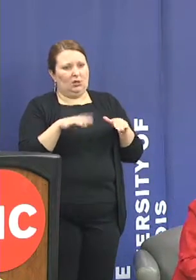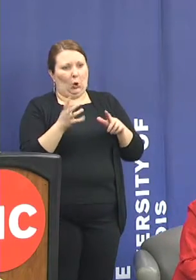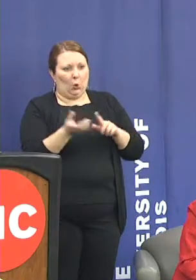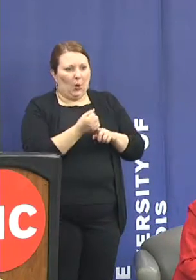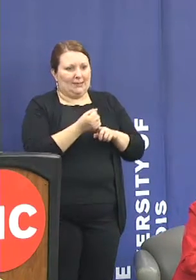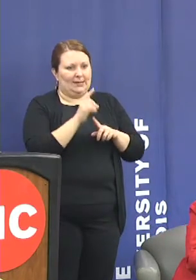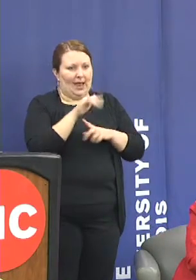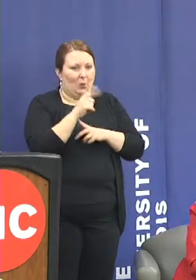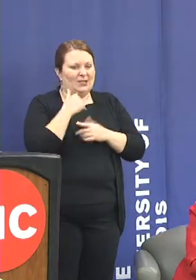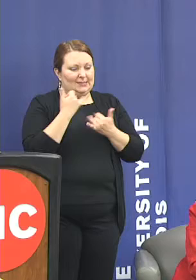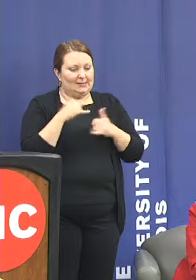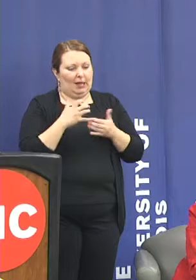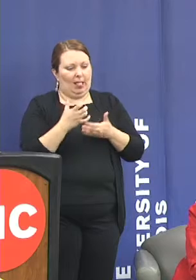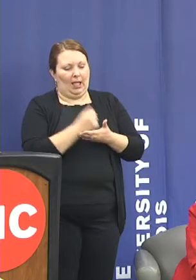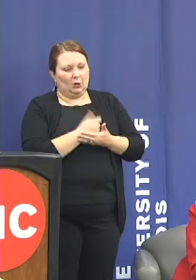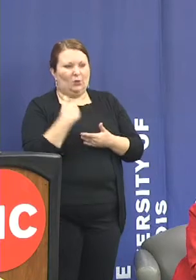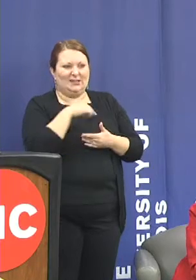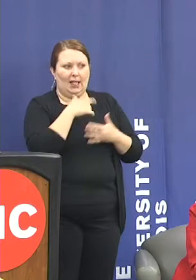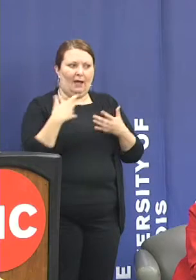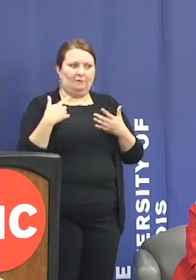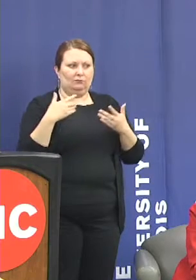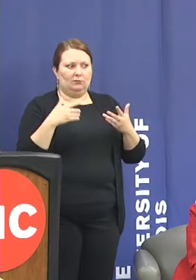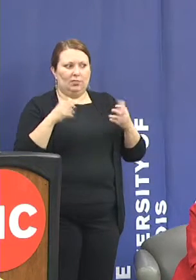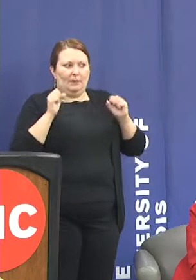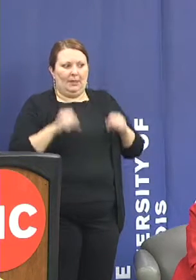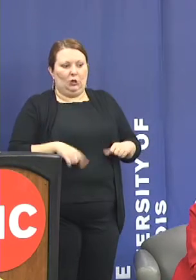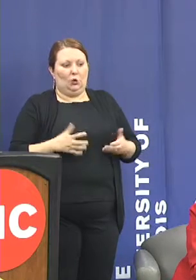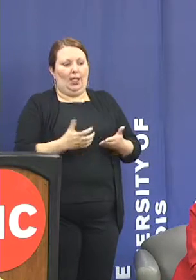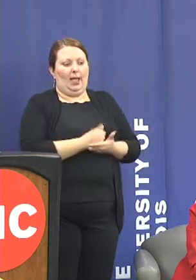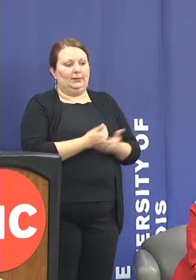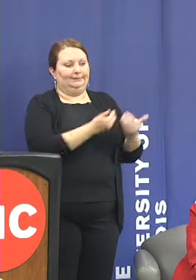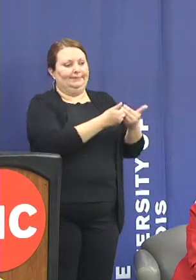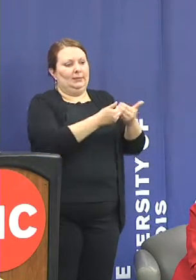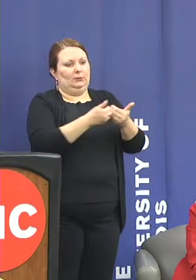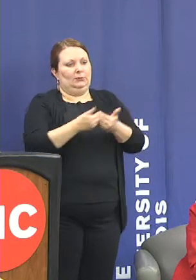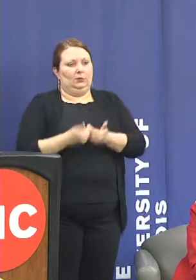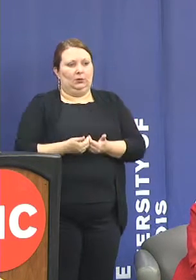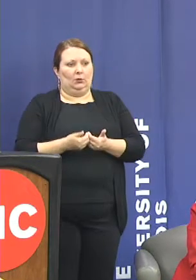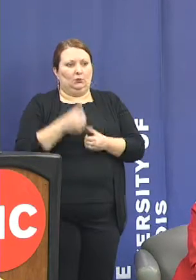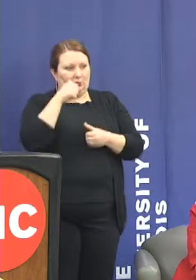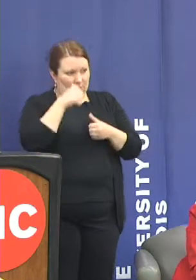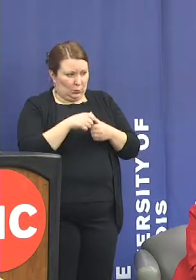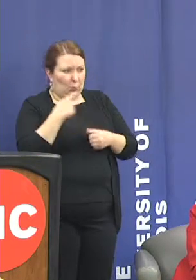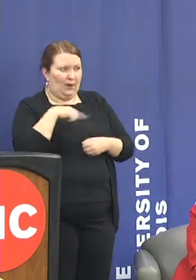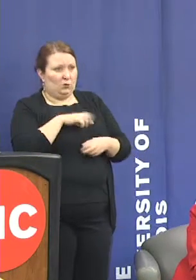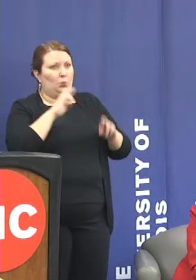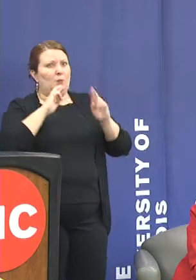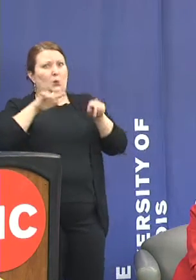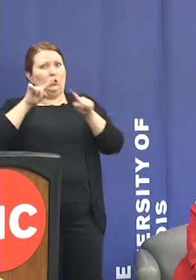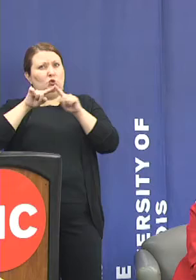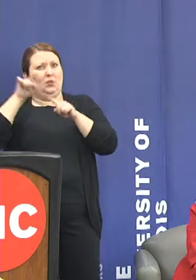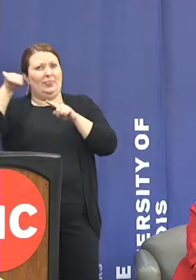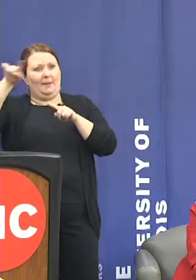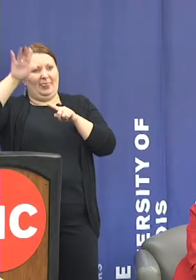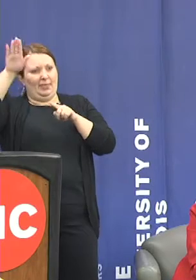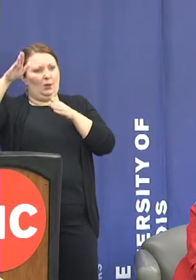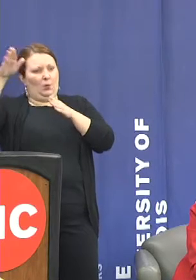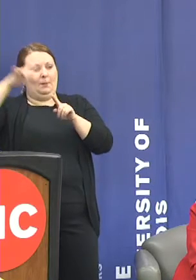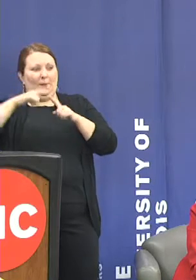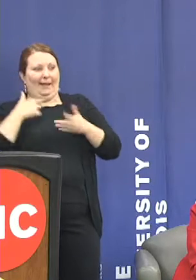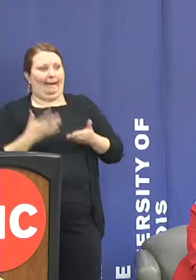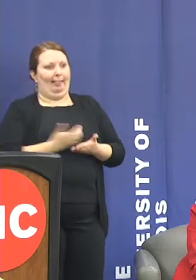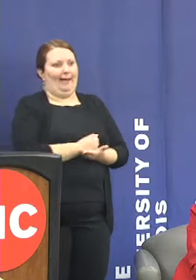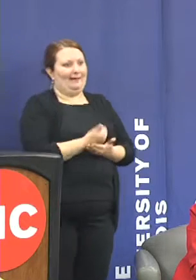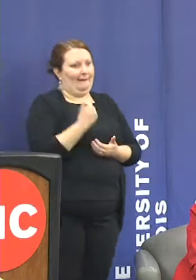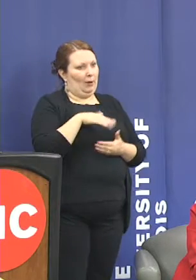still gonna collect it that way. We still have agency. So I wanna remind you that all we have to do is report it back to them that way, but we can collect